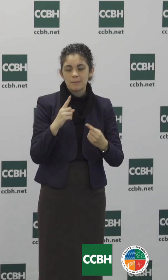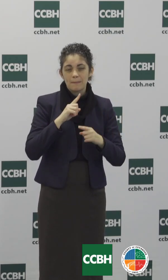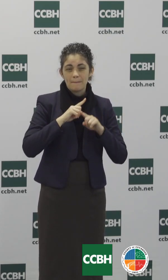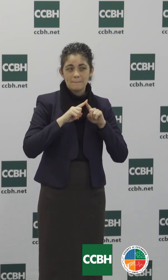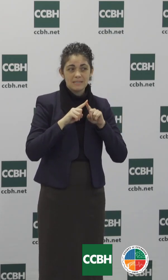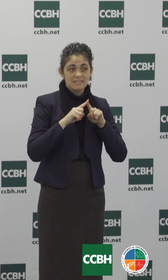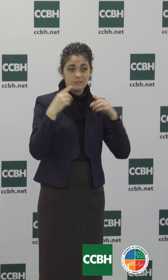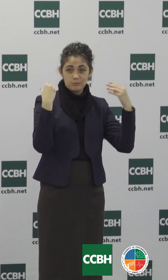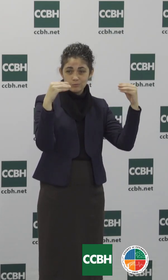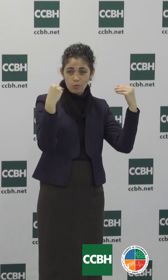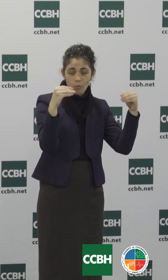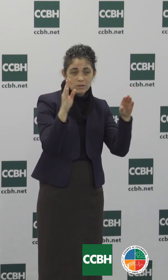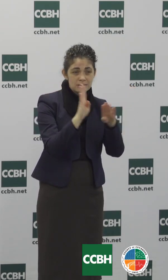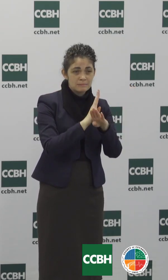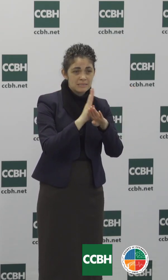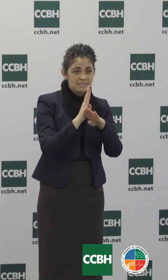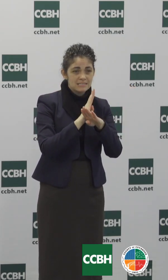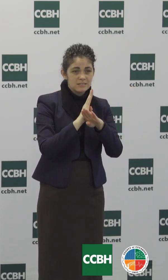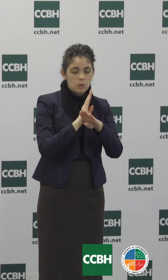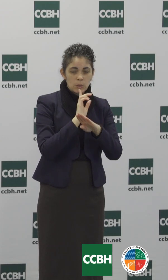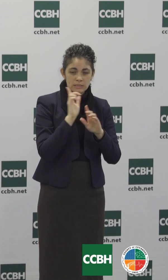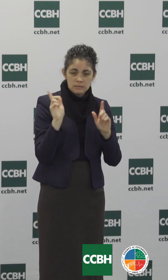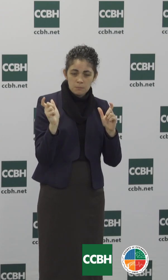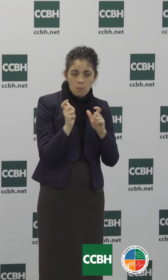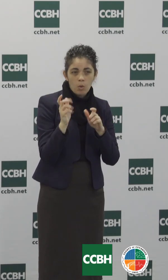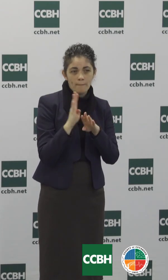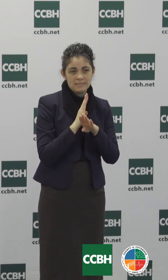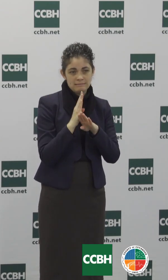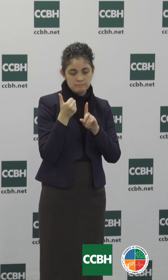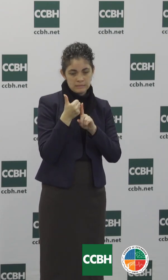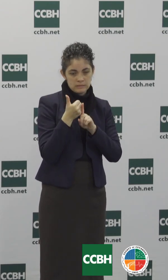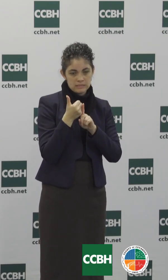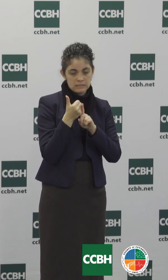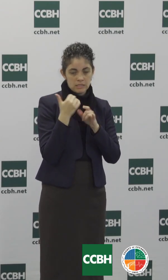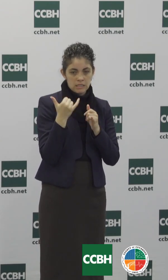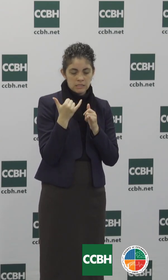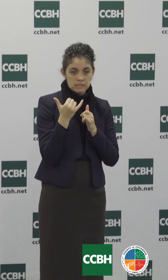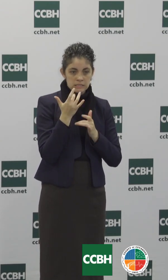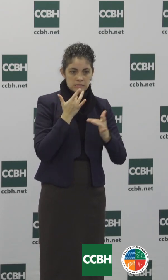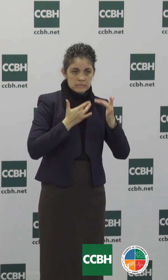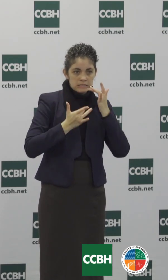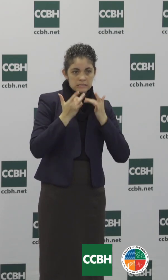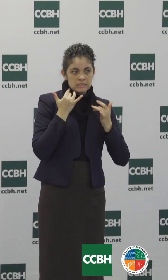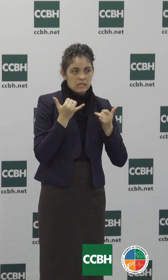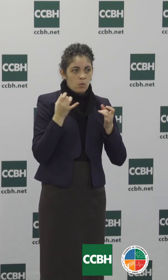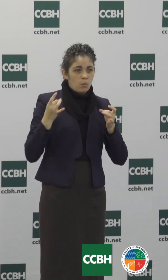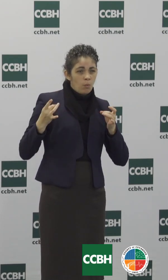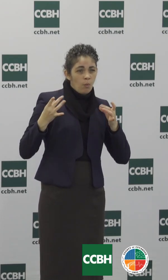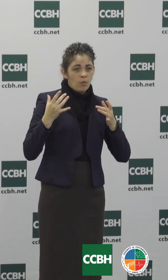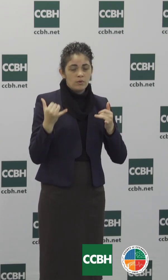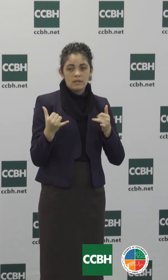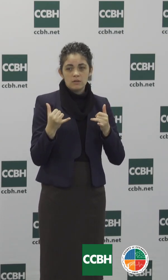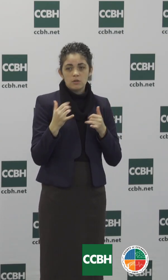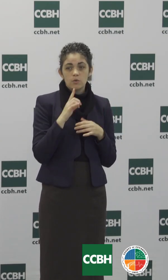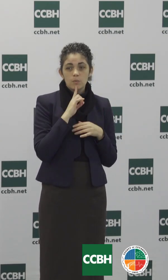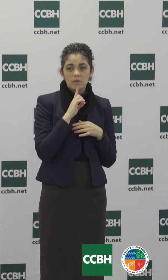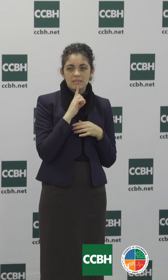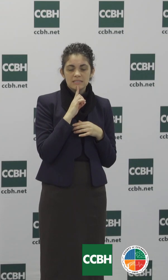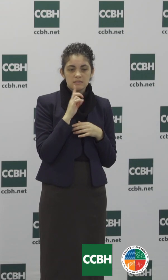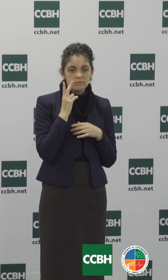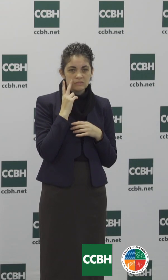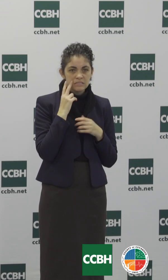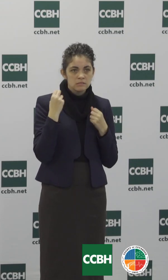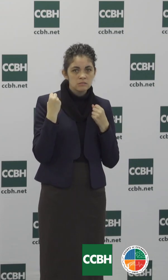Unfortunately, stores and businesses, especially small businesses, are suffering terribly. Just drive down or walk down